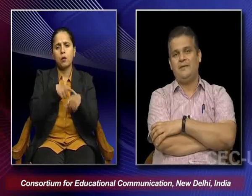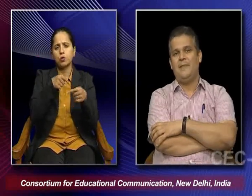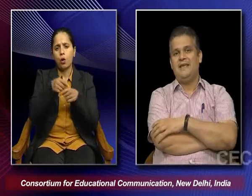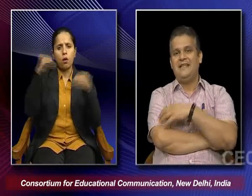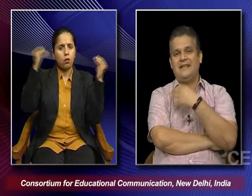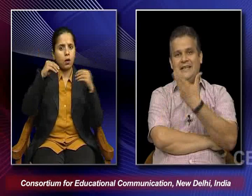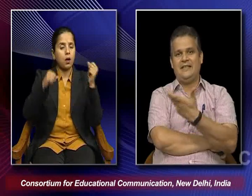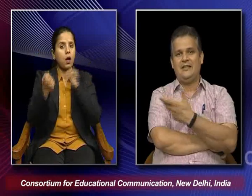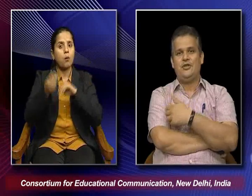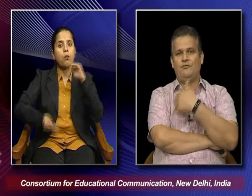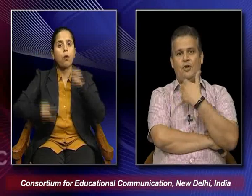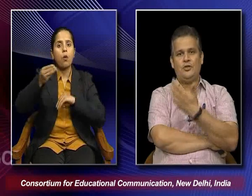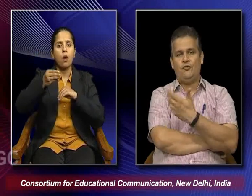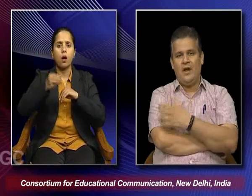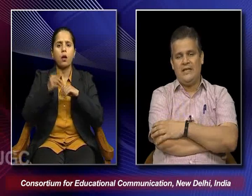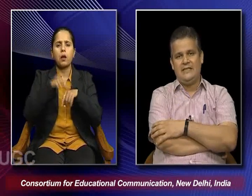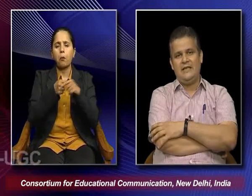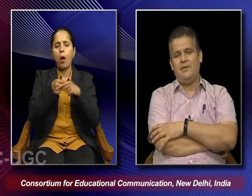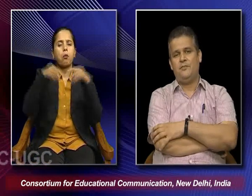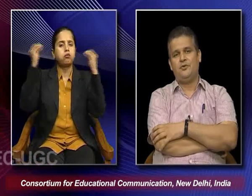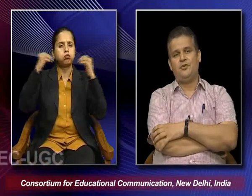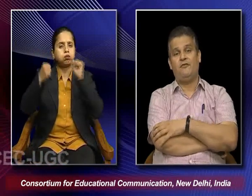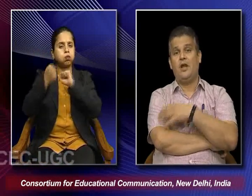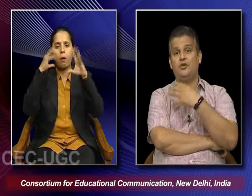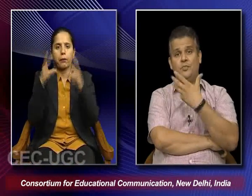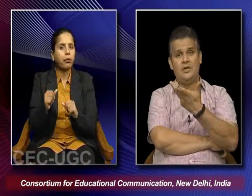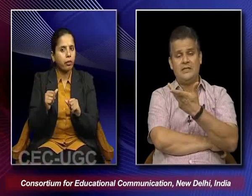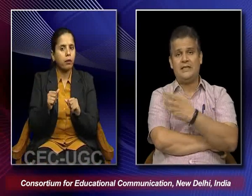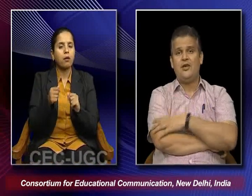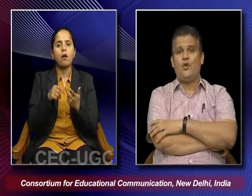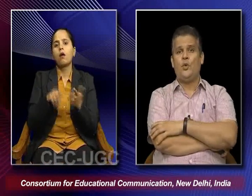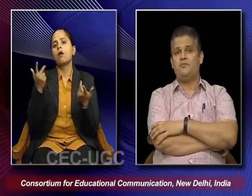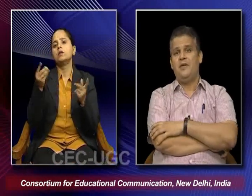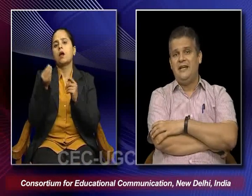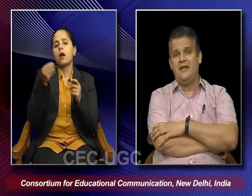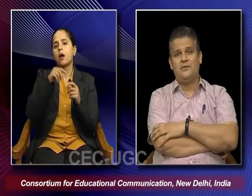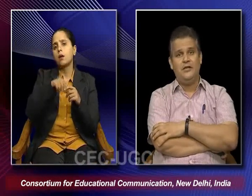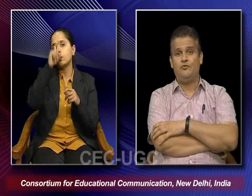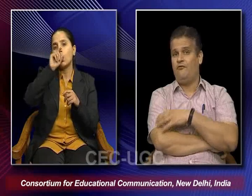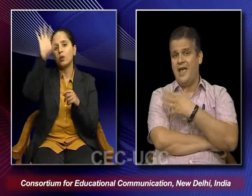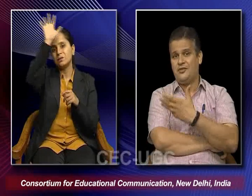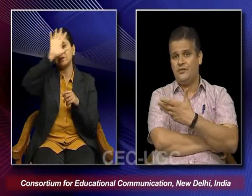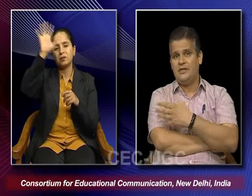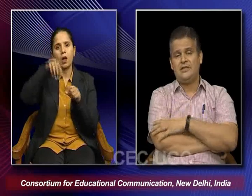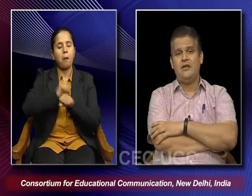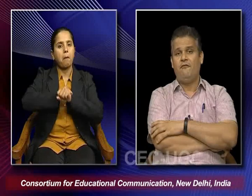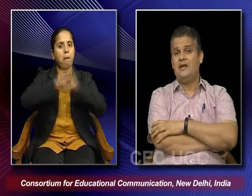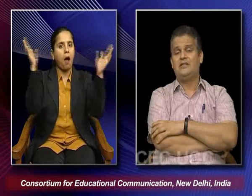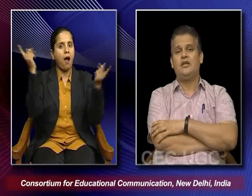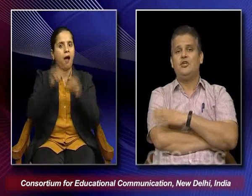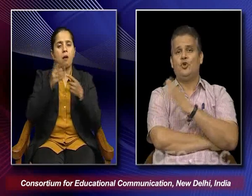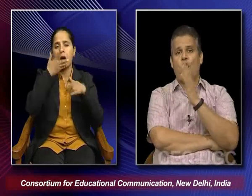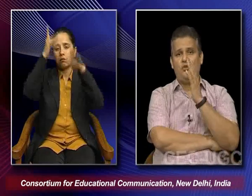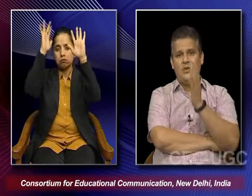actually increasing. We also find these episodes of cloud burst, which many times lead to flash